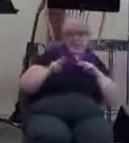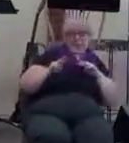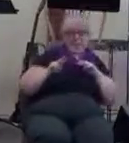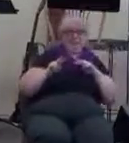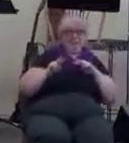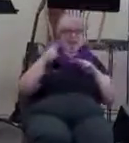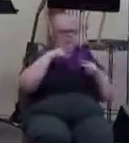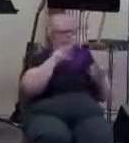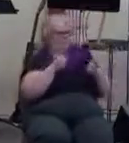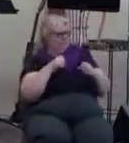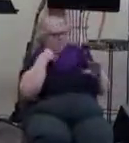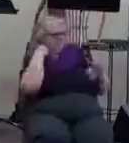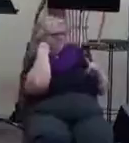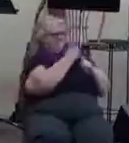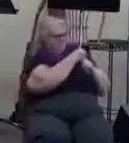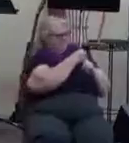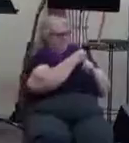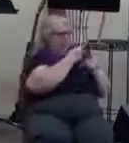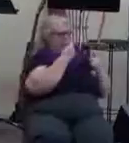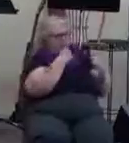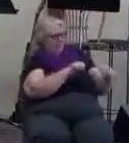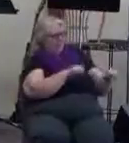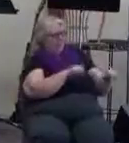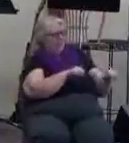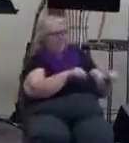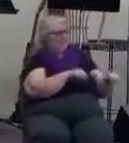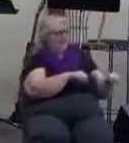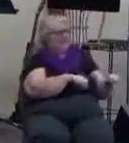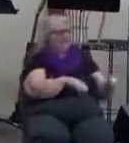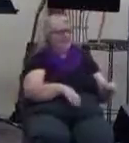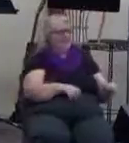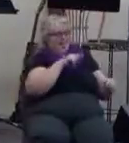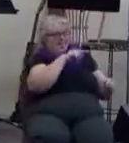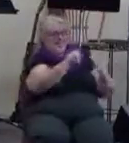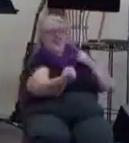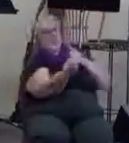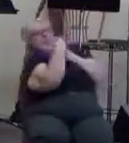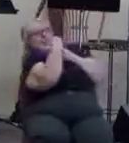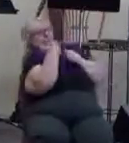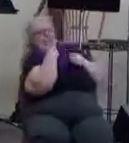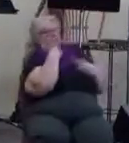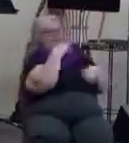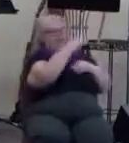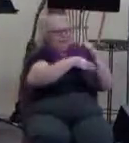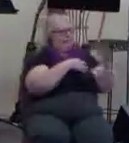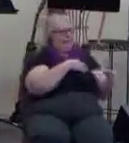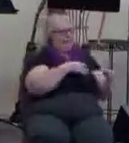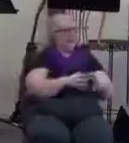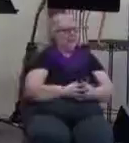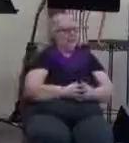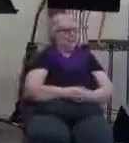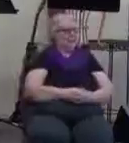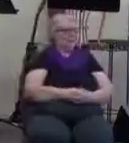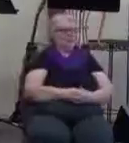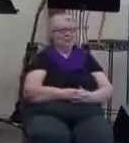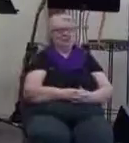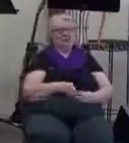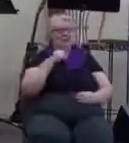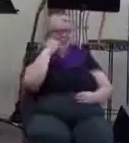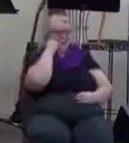And then we got mad and tried to punch his lights out and punch mine out instead.